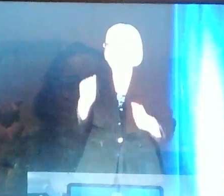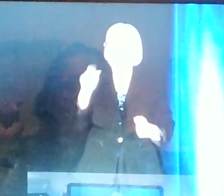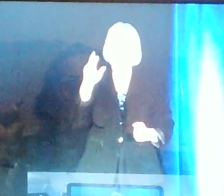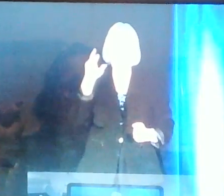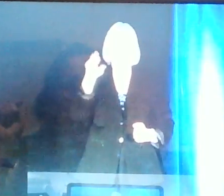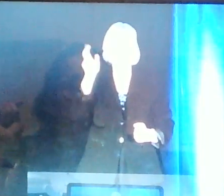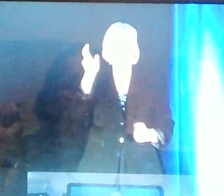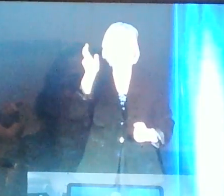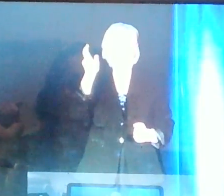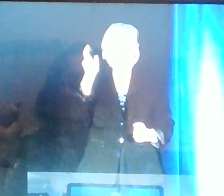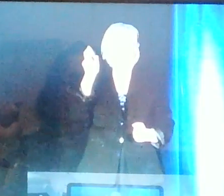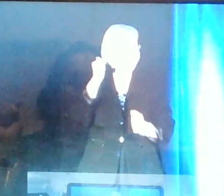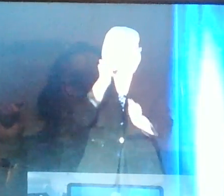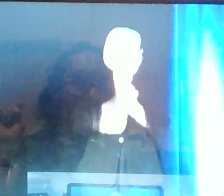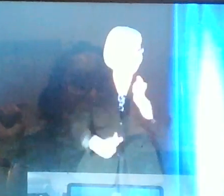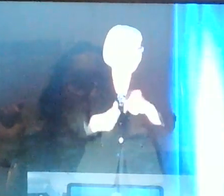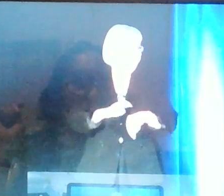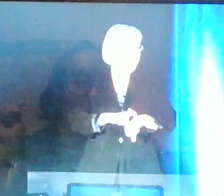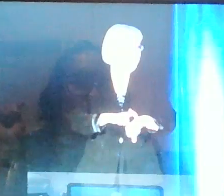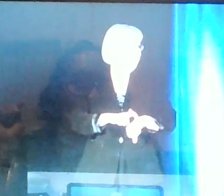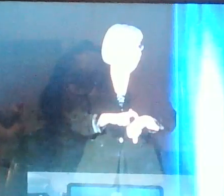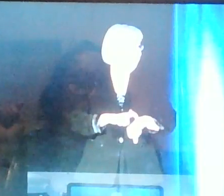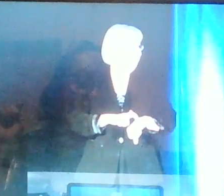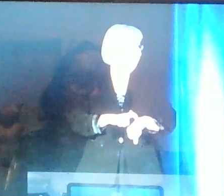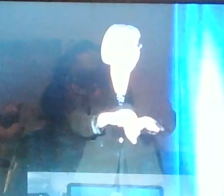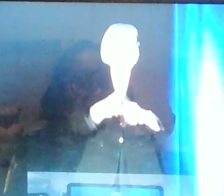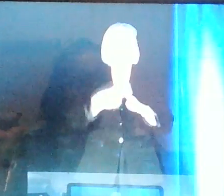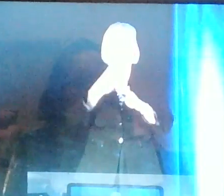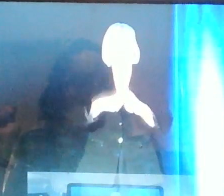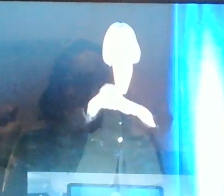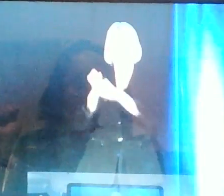which hand they're going to use to pitch for each pitch, each time.